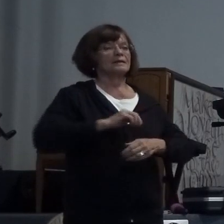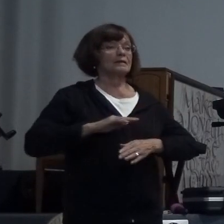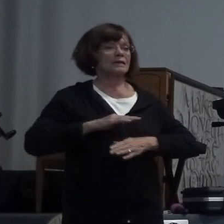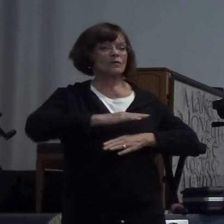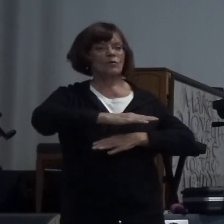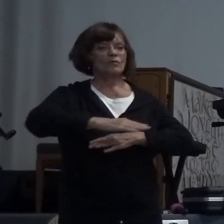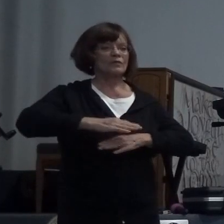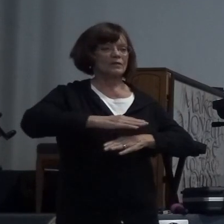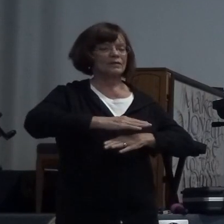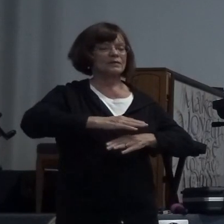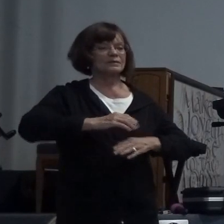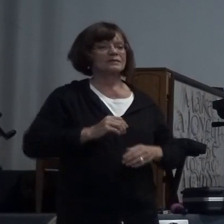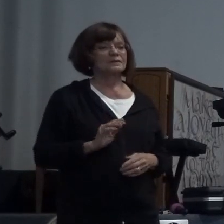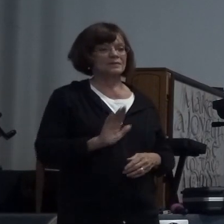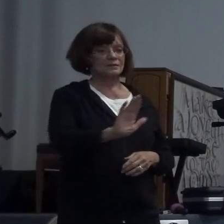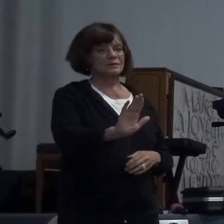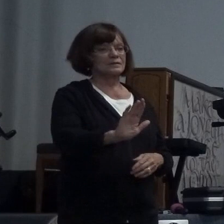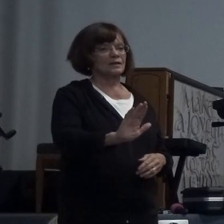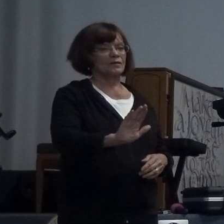forgive yourself.